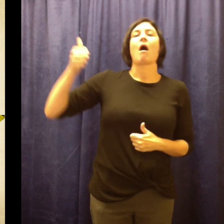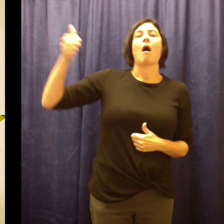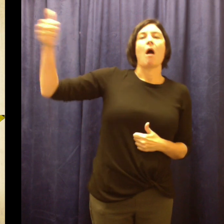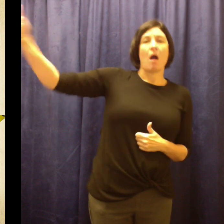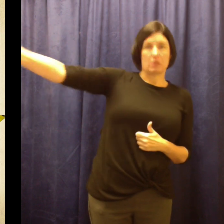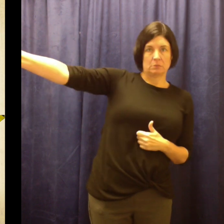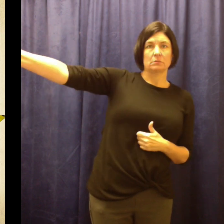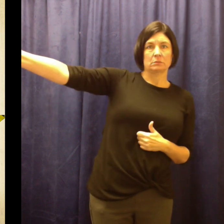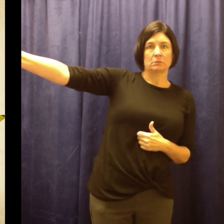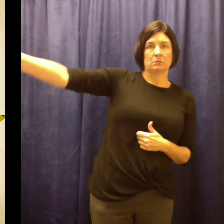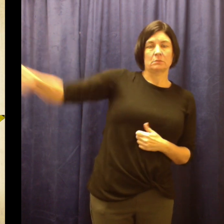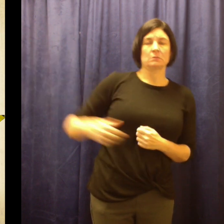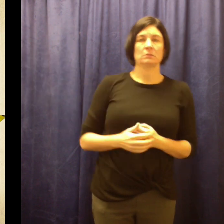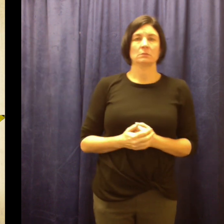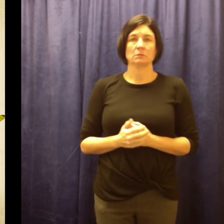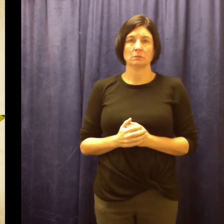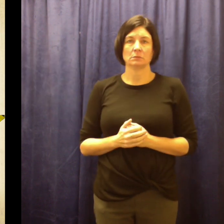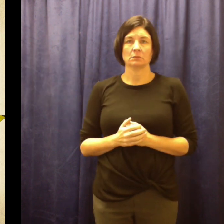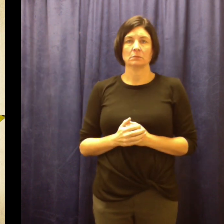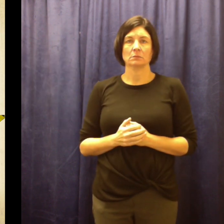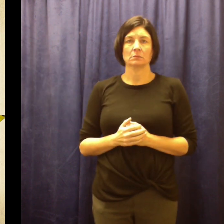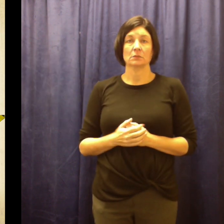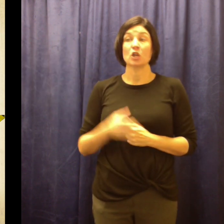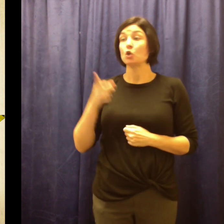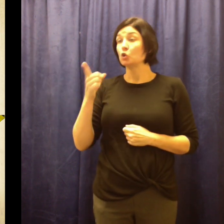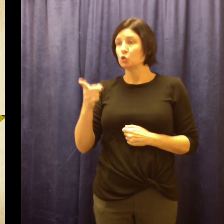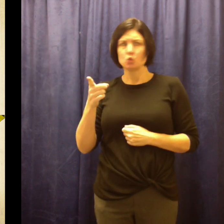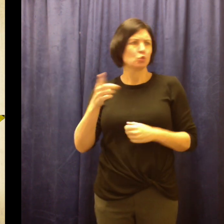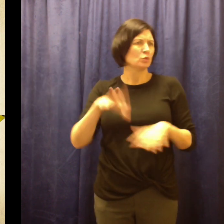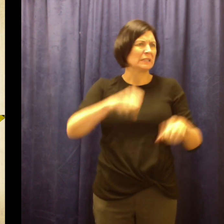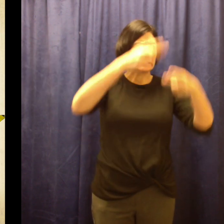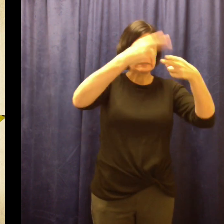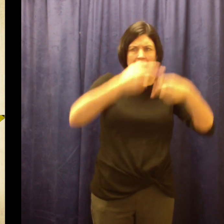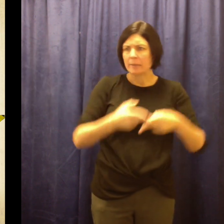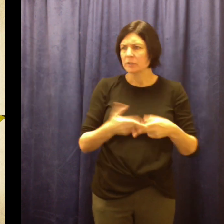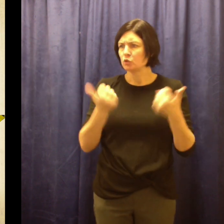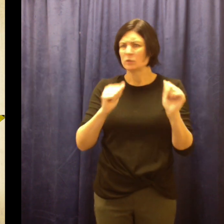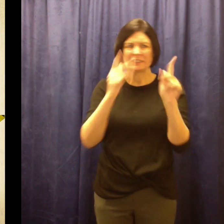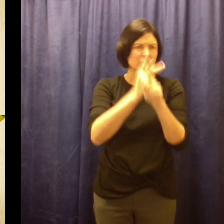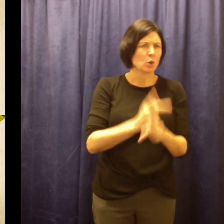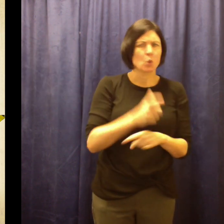Take roll, determine who's missing or injured.